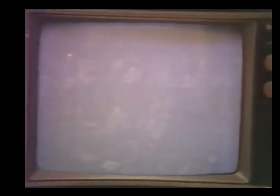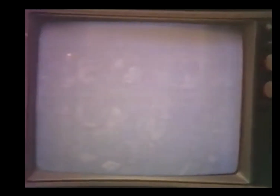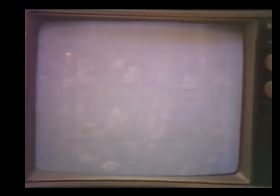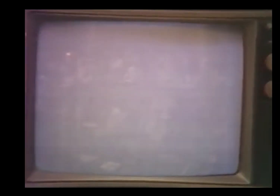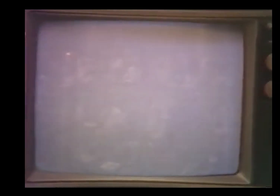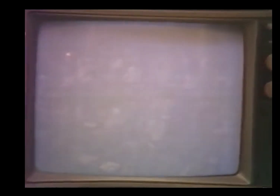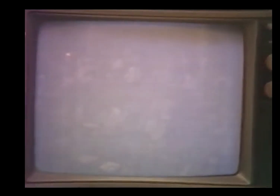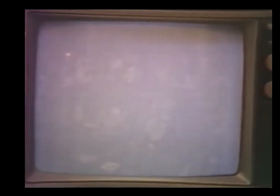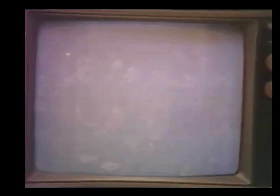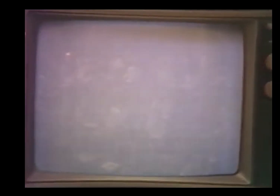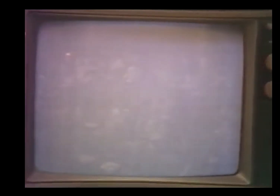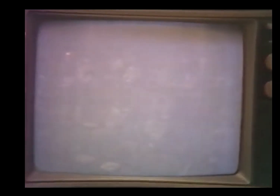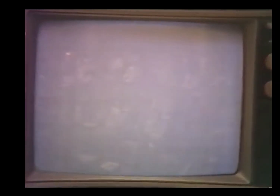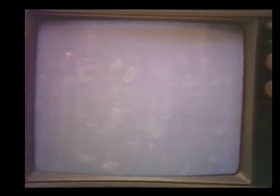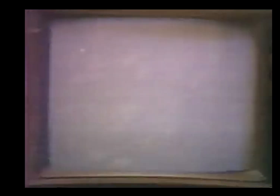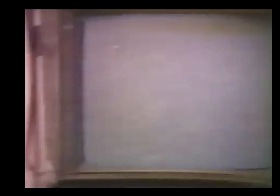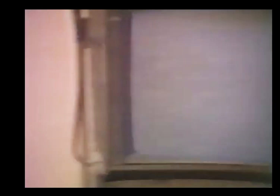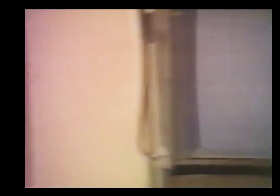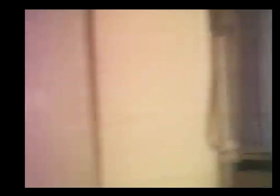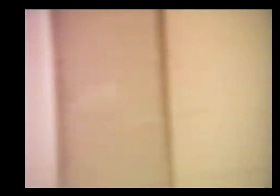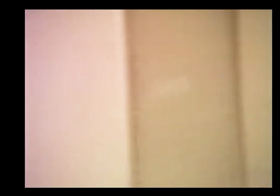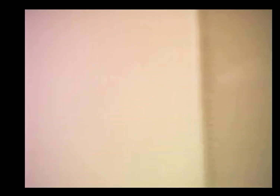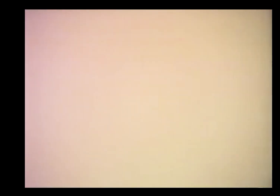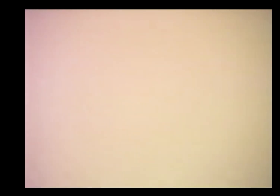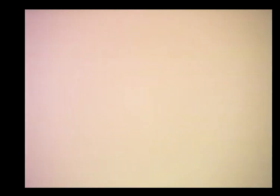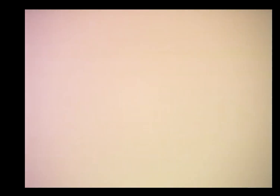Okay. I'll show you that later.